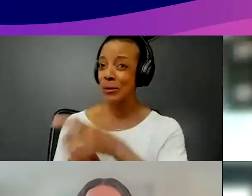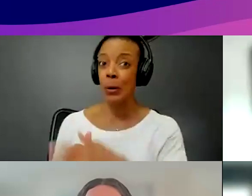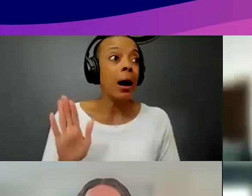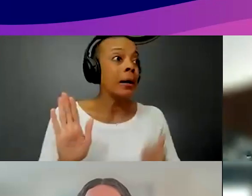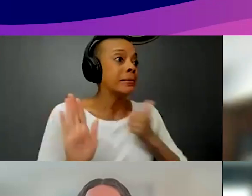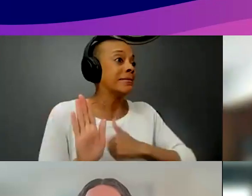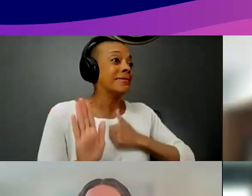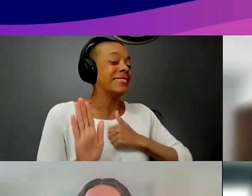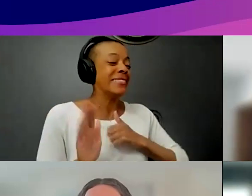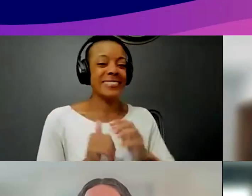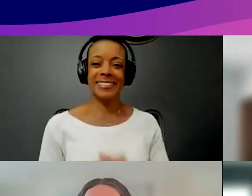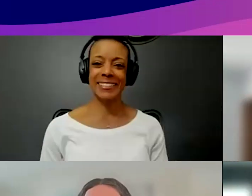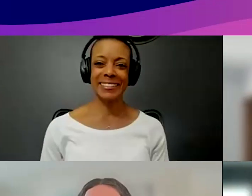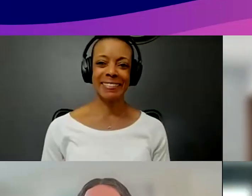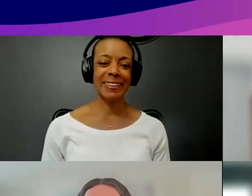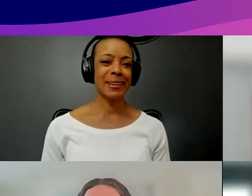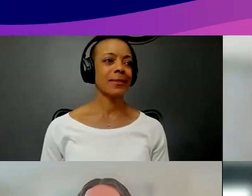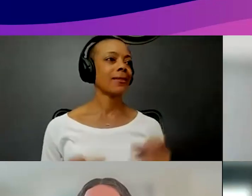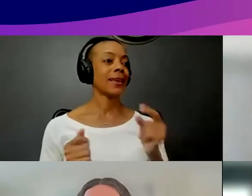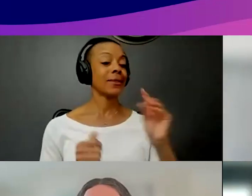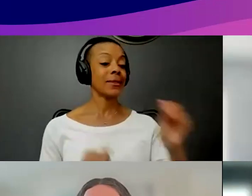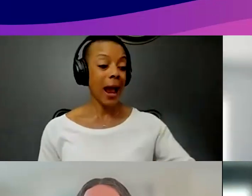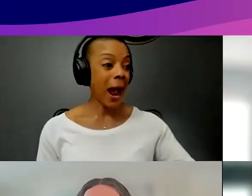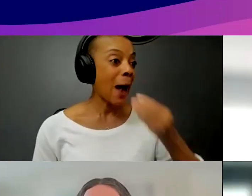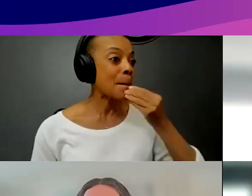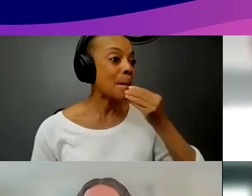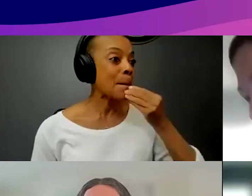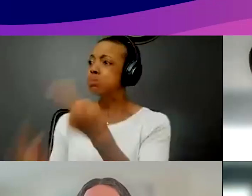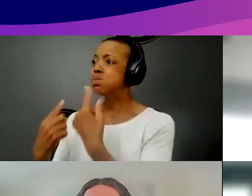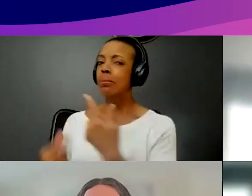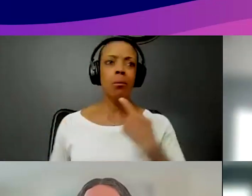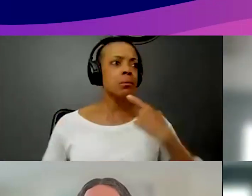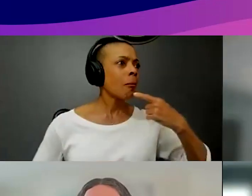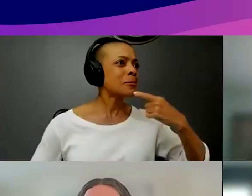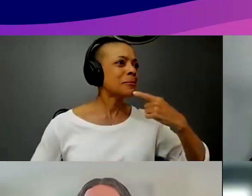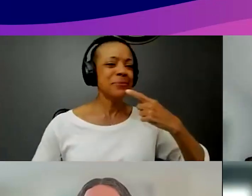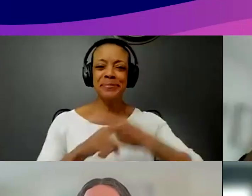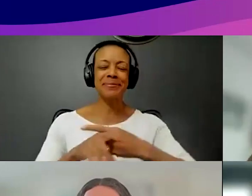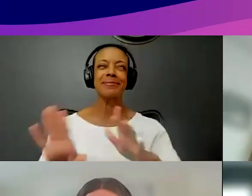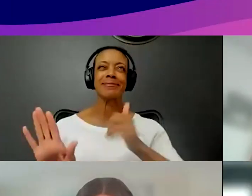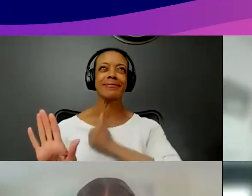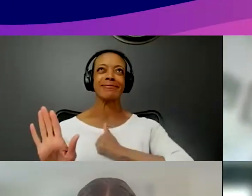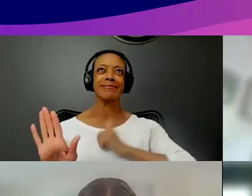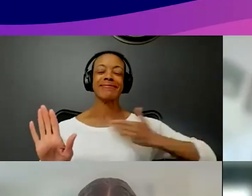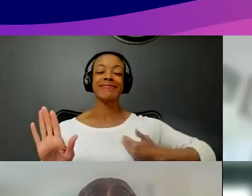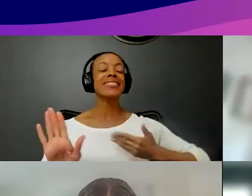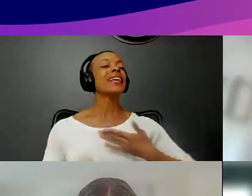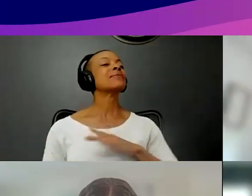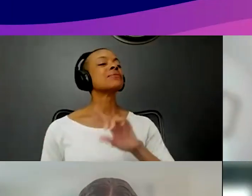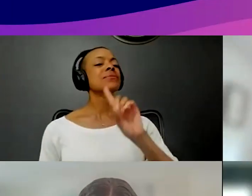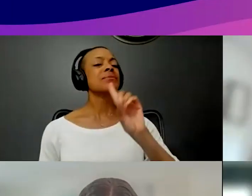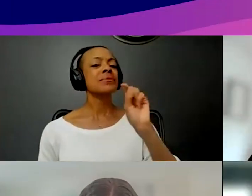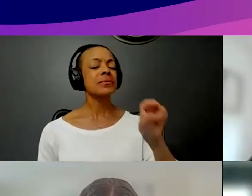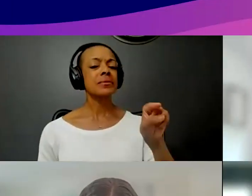to. It's like No, when somebody puts food in their mouth and then you ask them a question at the same time, right? Like you can't do it that way. But I guess I was wondering from